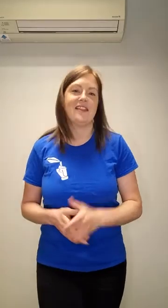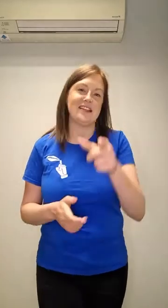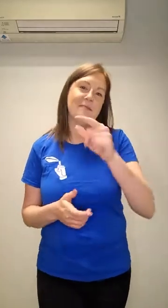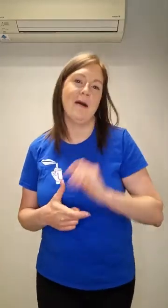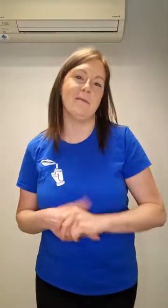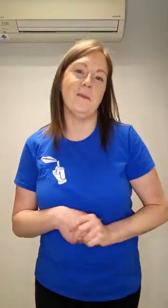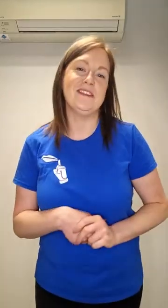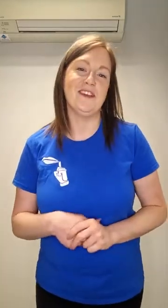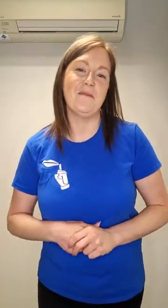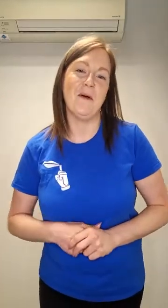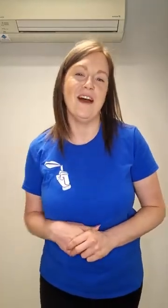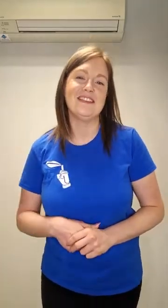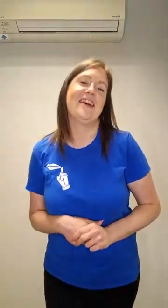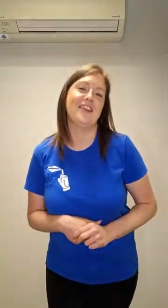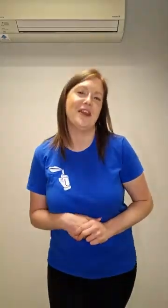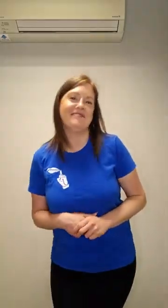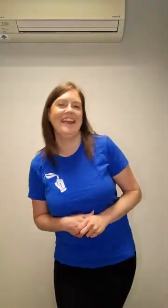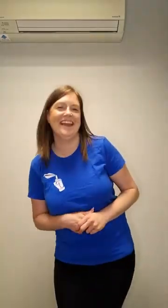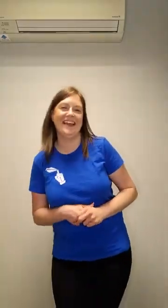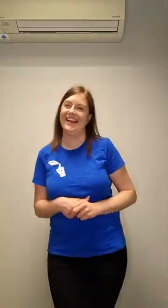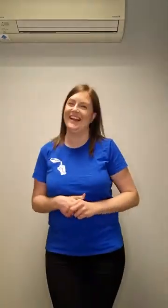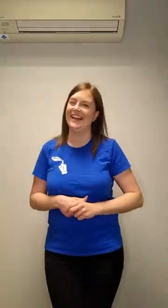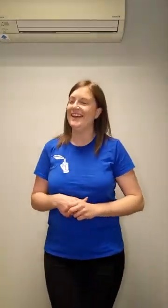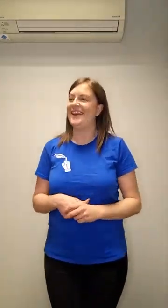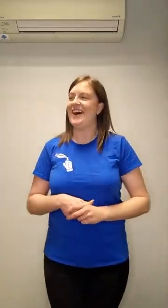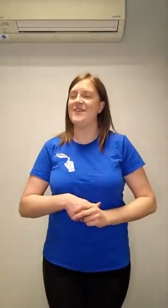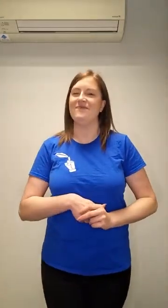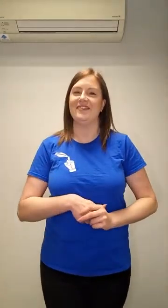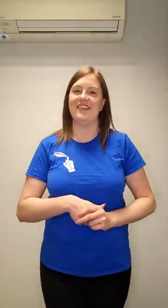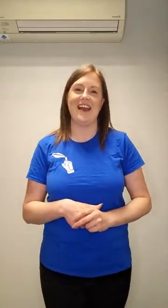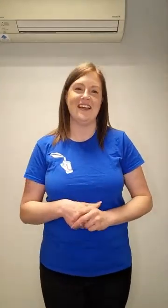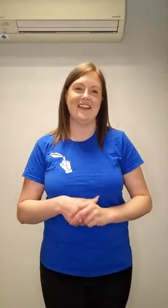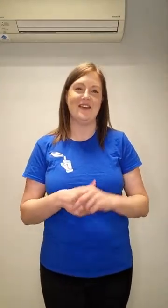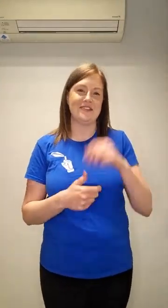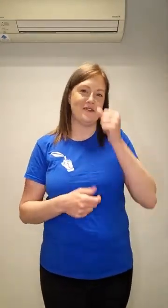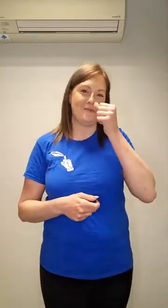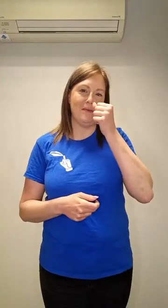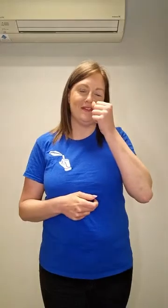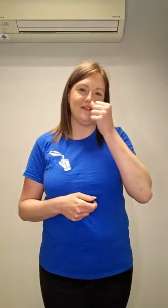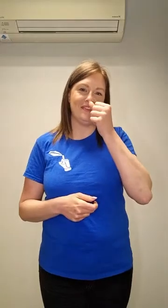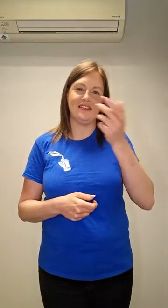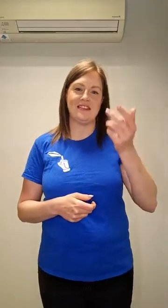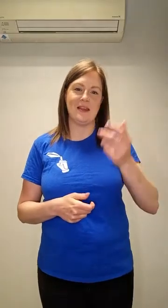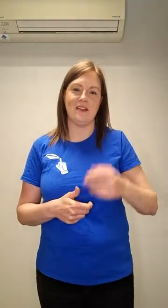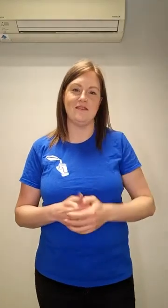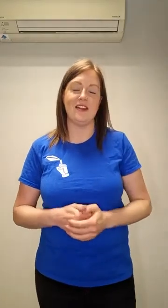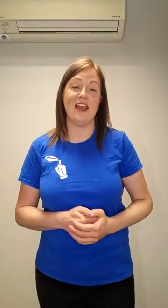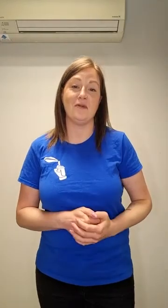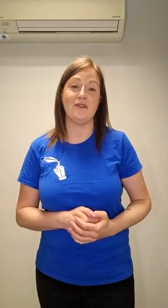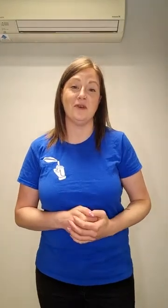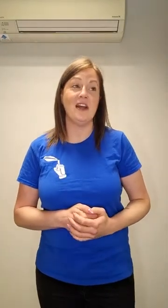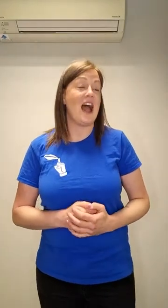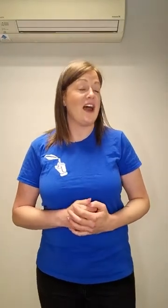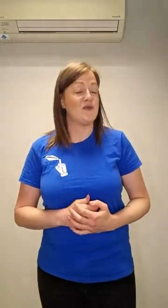that's my mum commenting on the bottom there, so thank you. Yeah, lots of people have said the same thing. Really helpful and